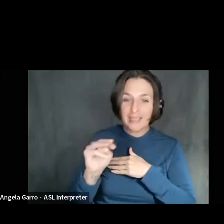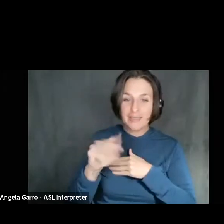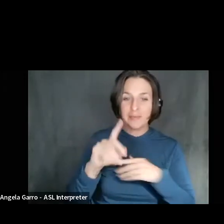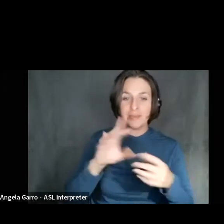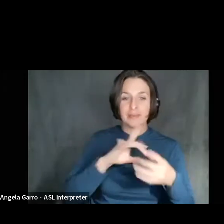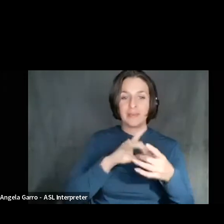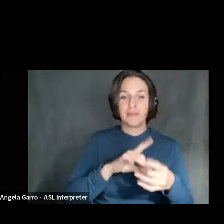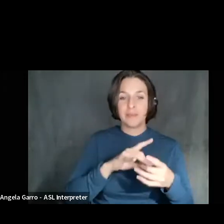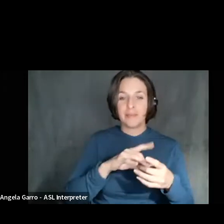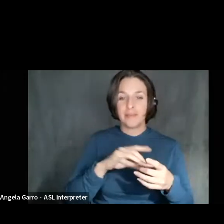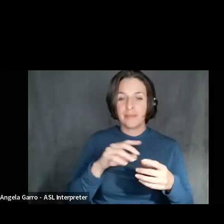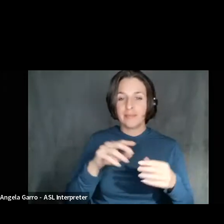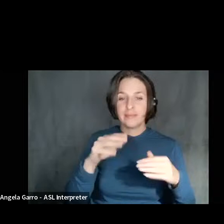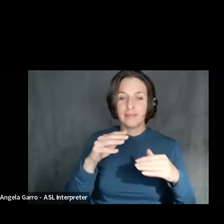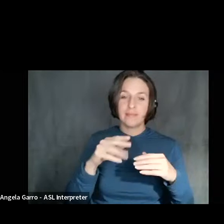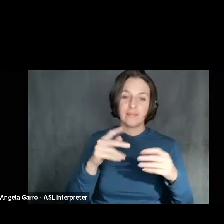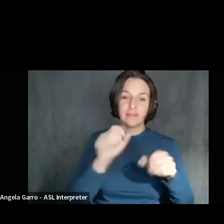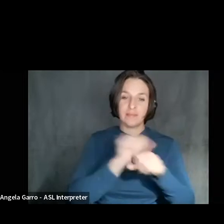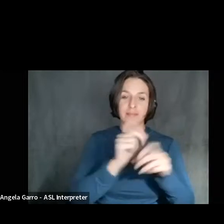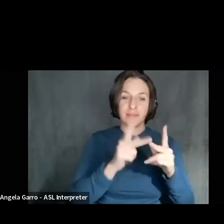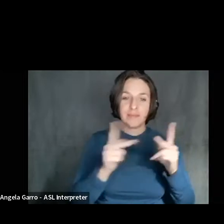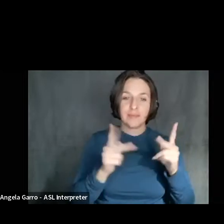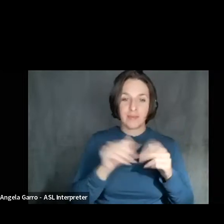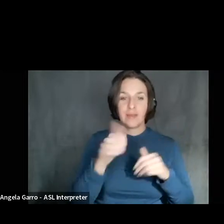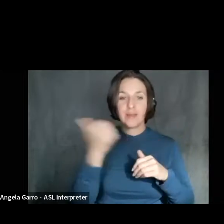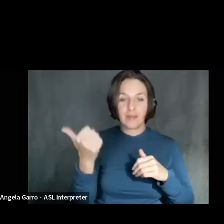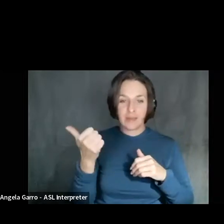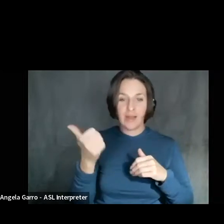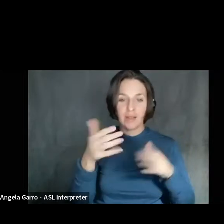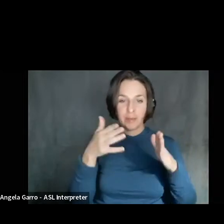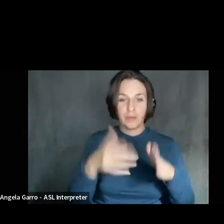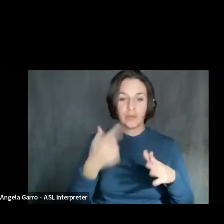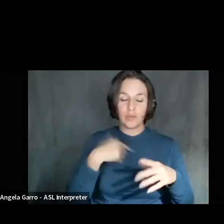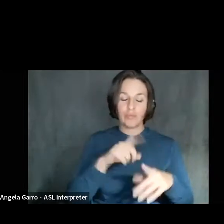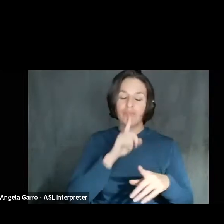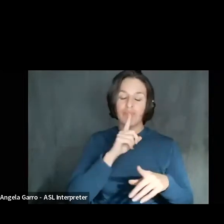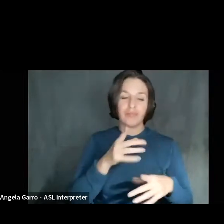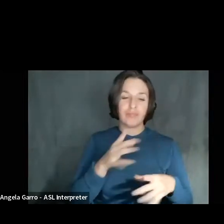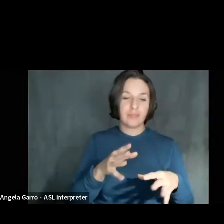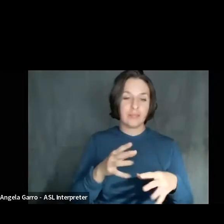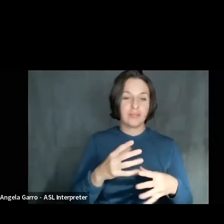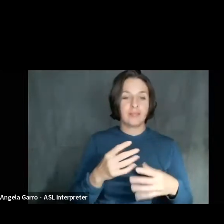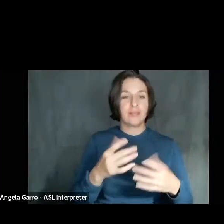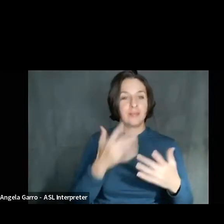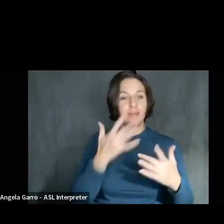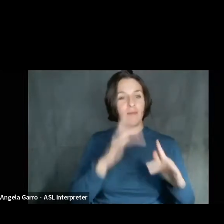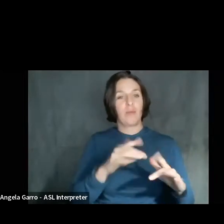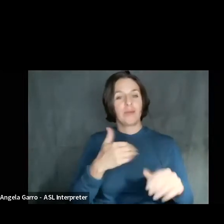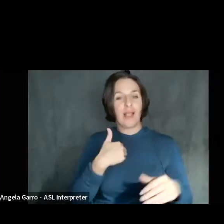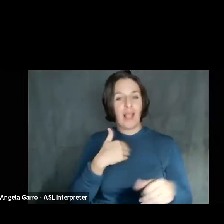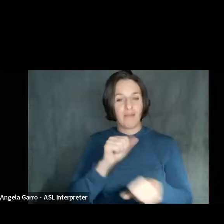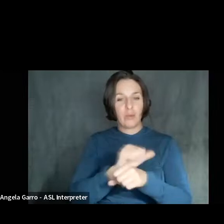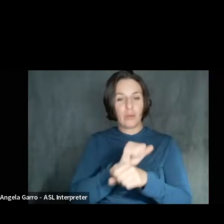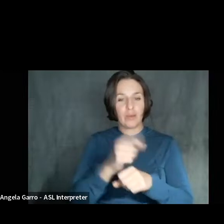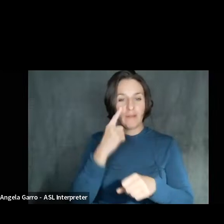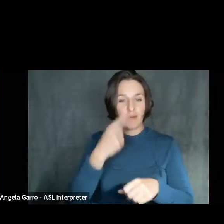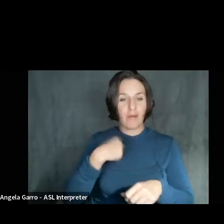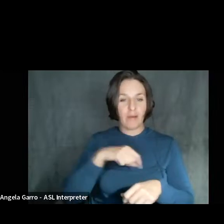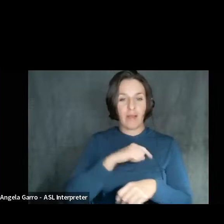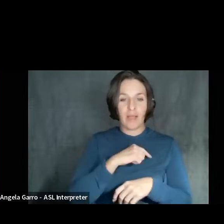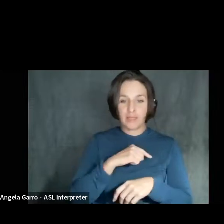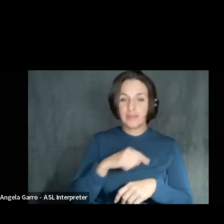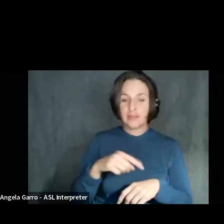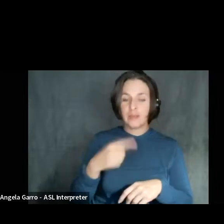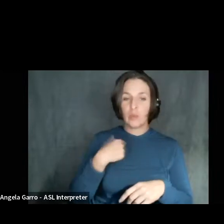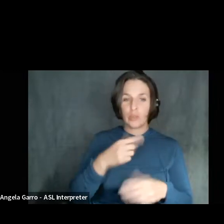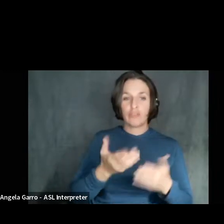for another person that we're extremely fortunate to have working for us, Char Aquino. And so we recommend a